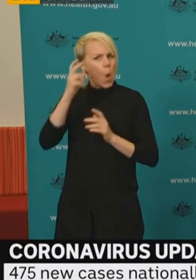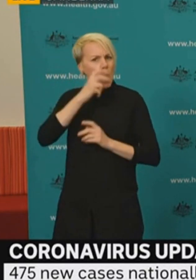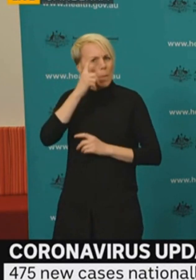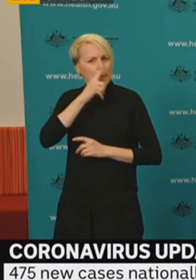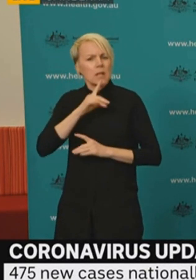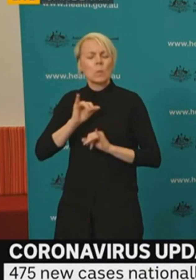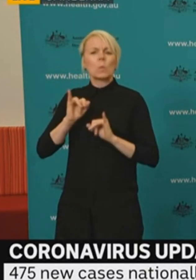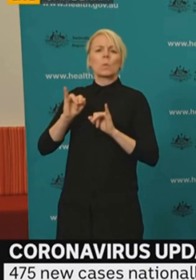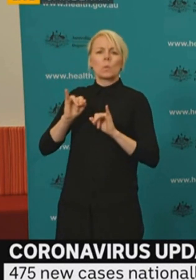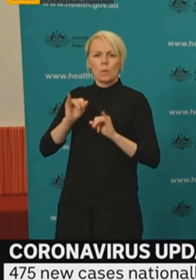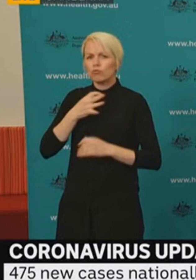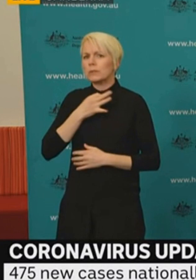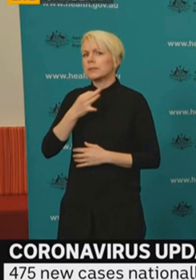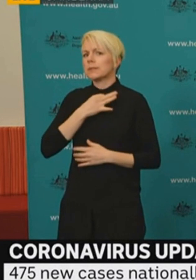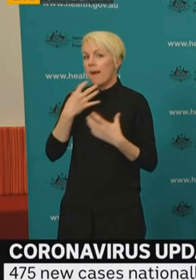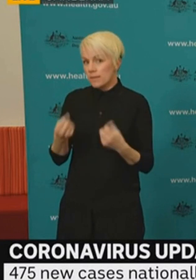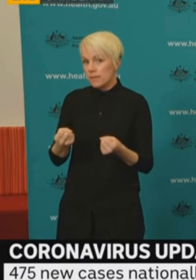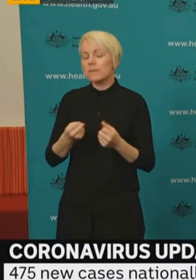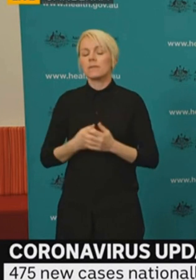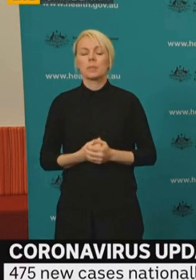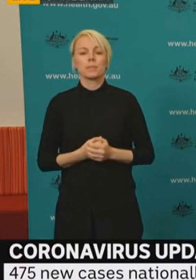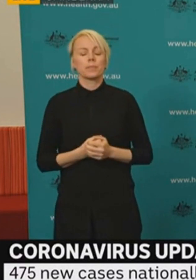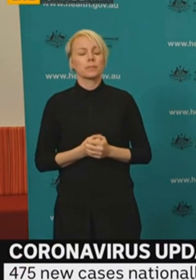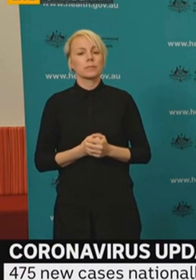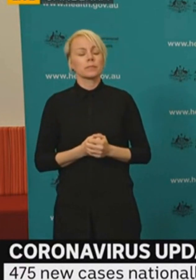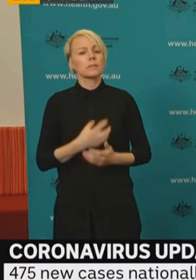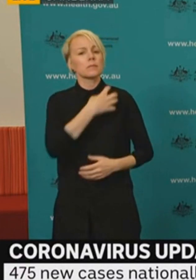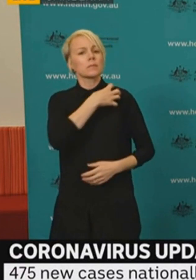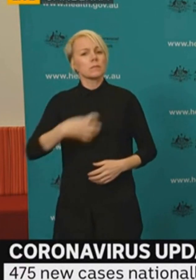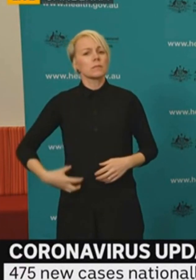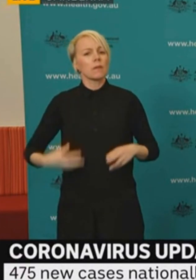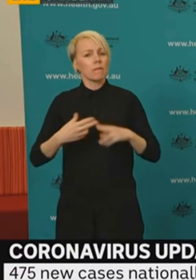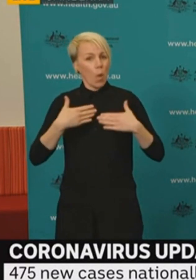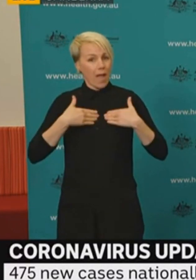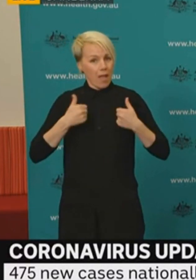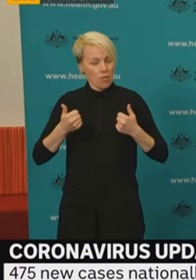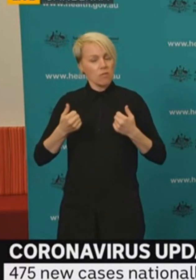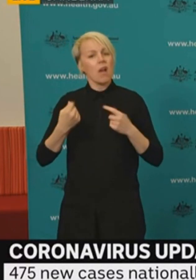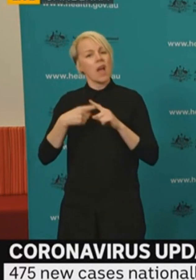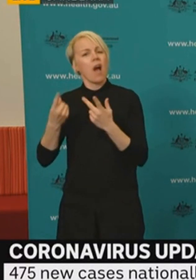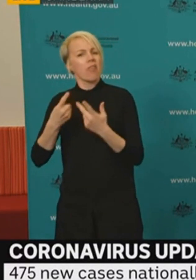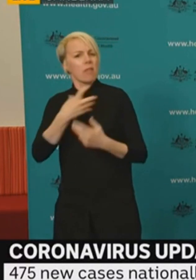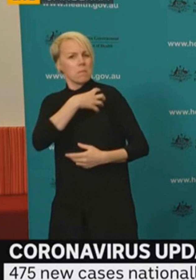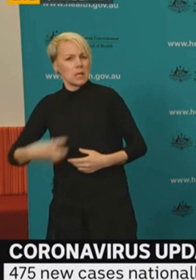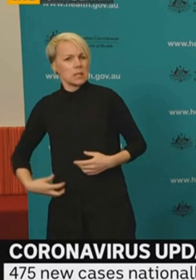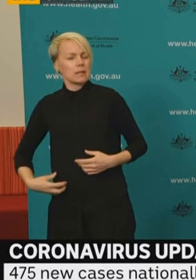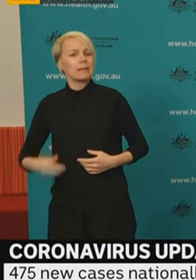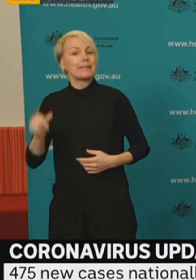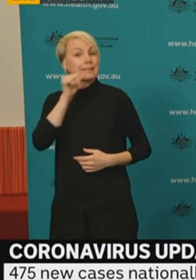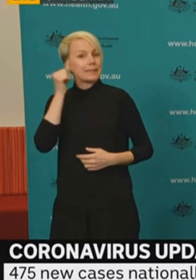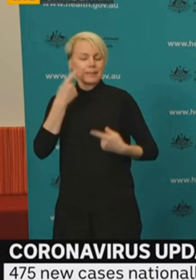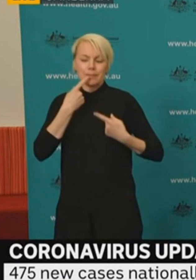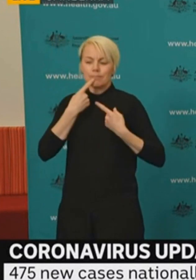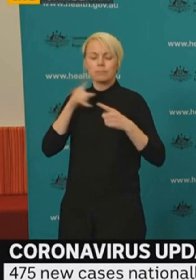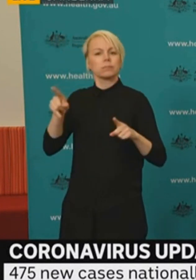The Minister for Health, Minister Hunt, and the Minister for Aged Care, Minister Colbeck, announced yesterday the Victorian Aged Care